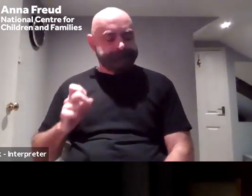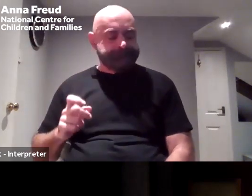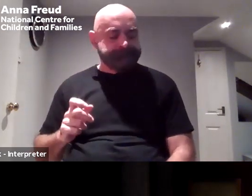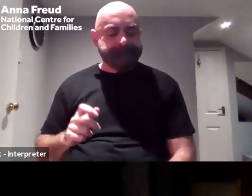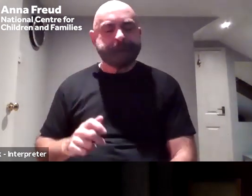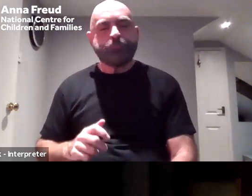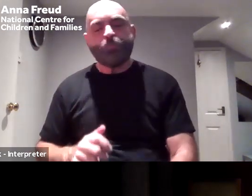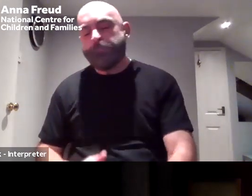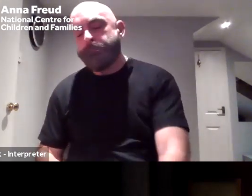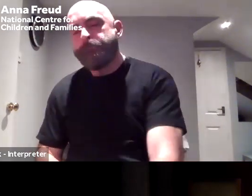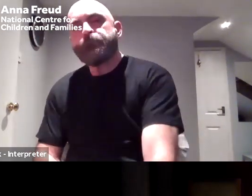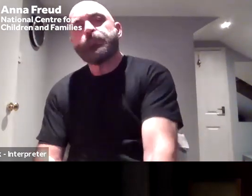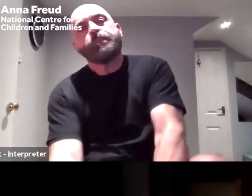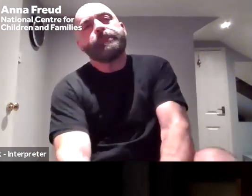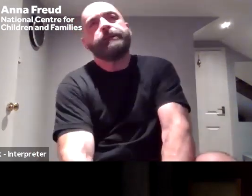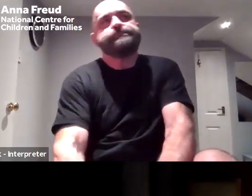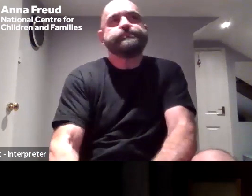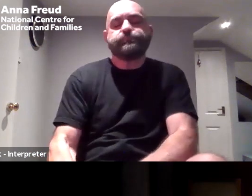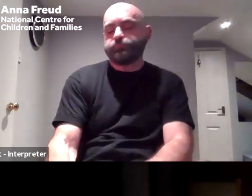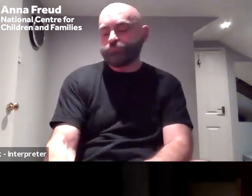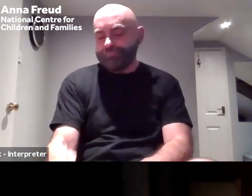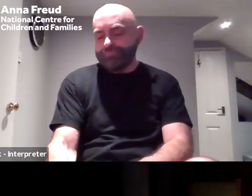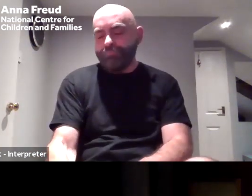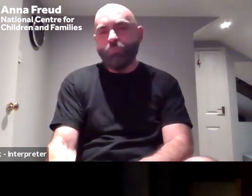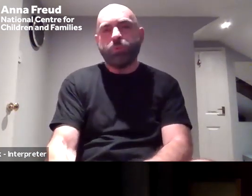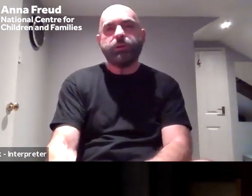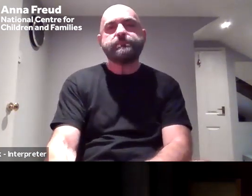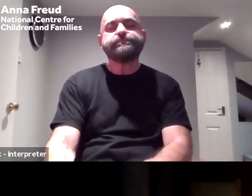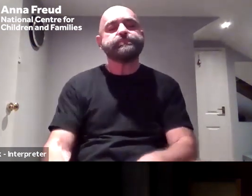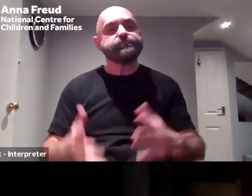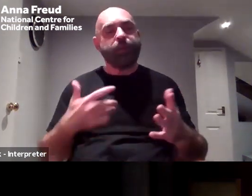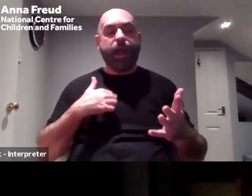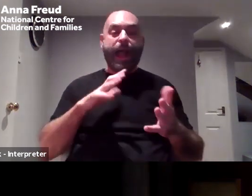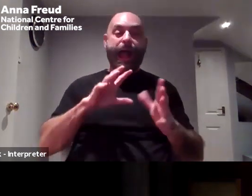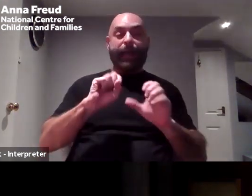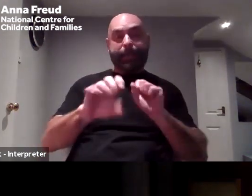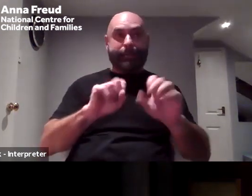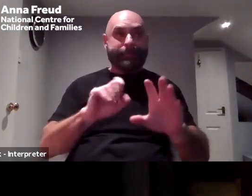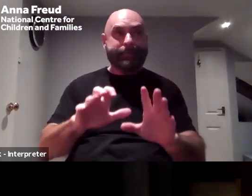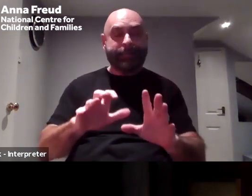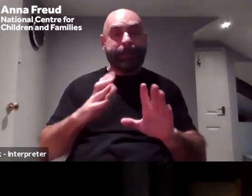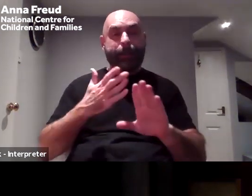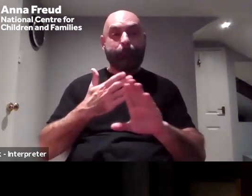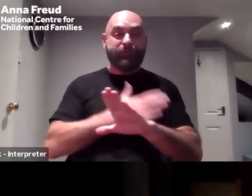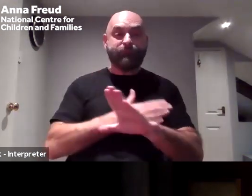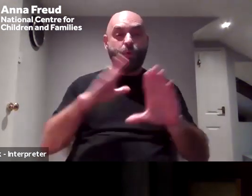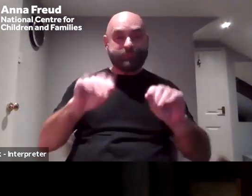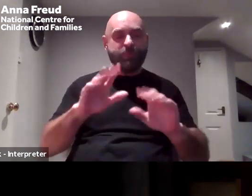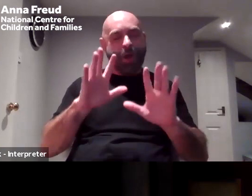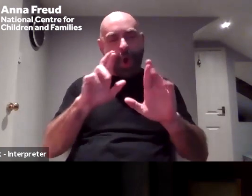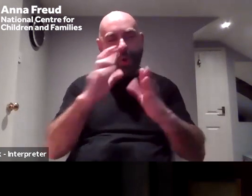hope, no, maybe you won't have gathered by what I've said so far, but as I hope will come clear before our discussion's